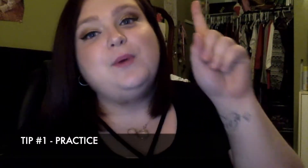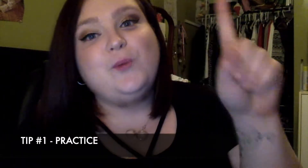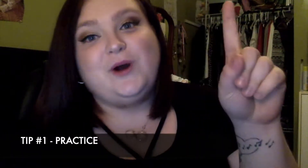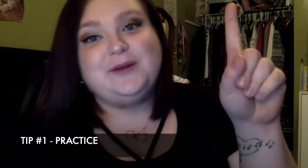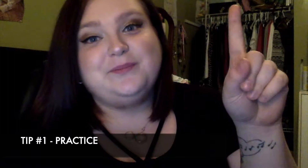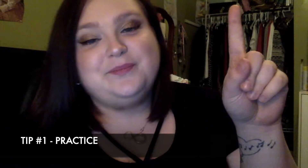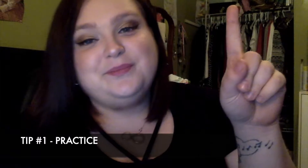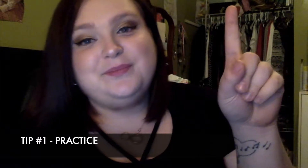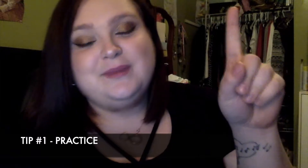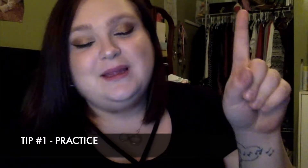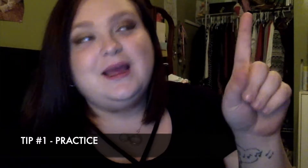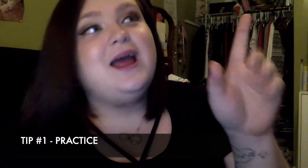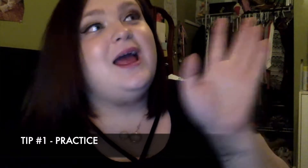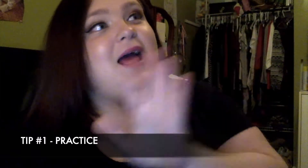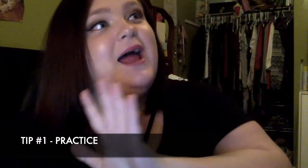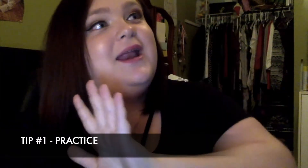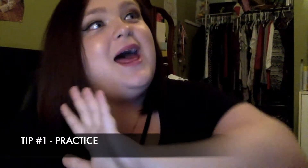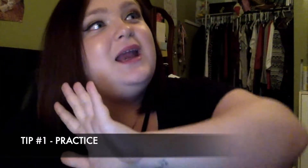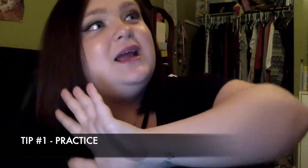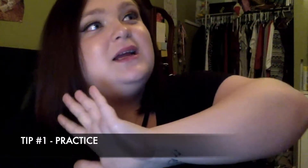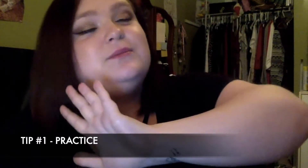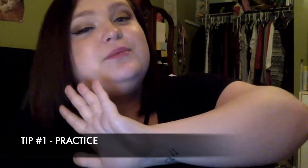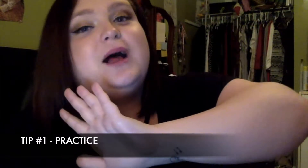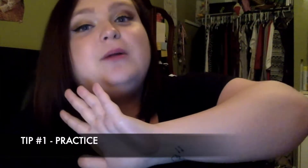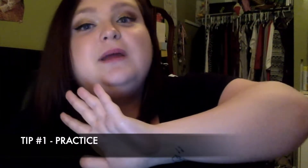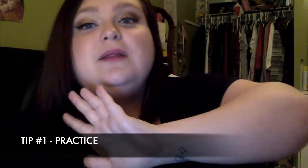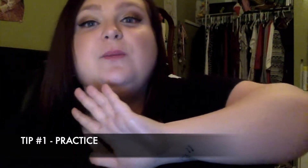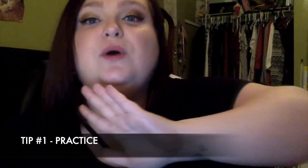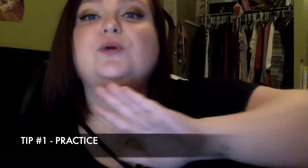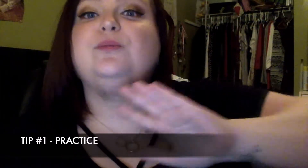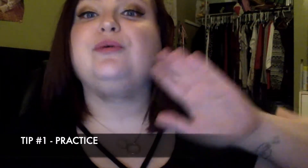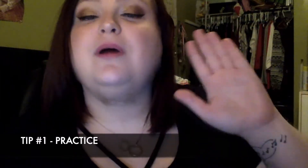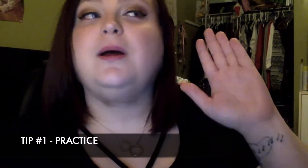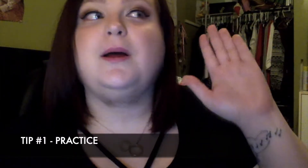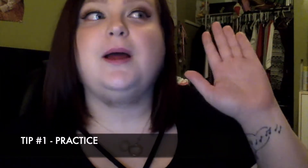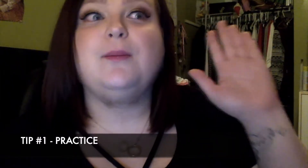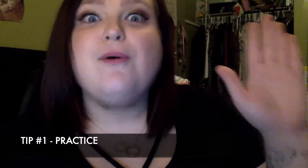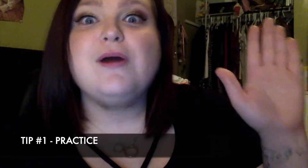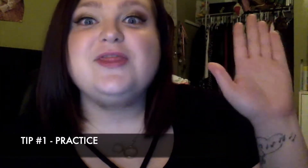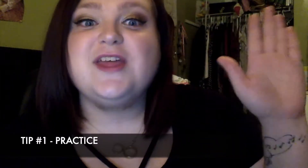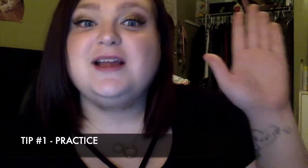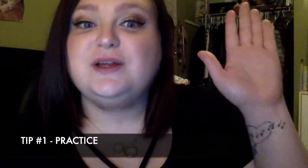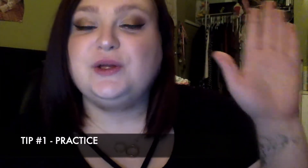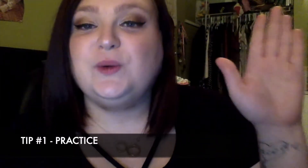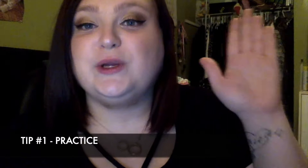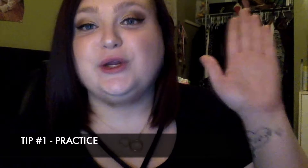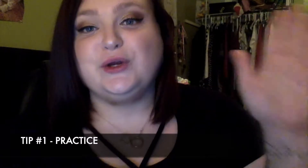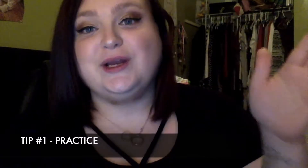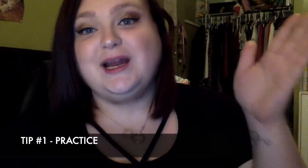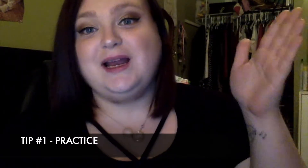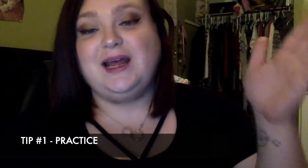1, and that is probably the most important thing to do when you're learning a